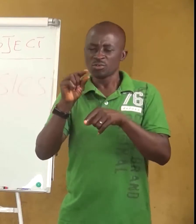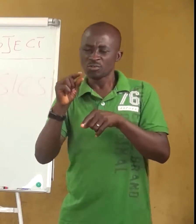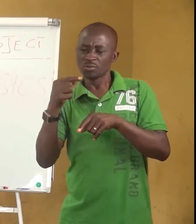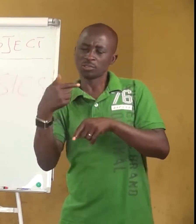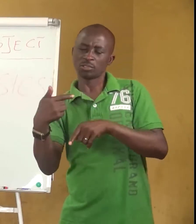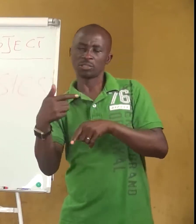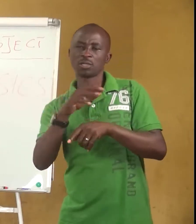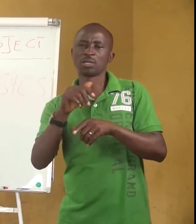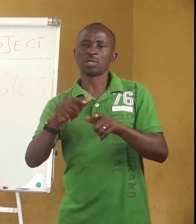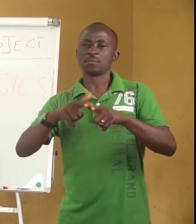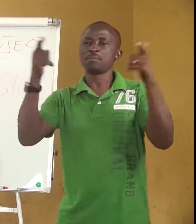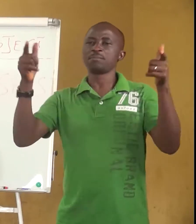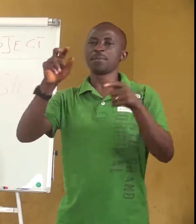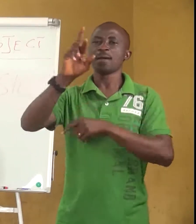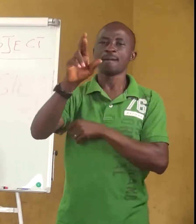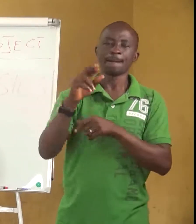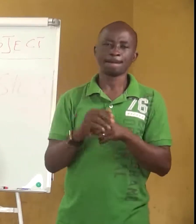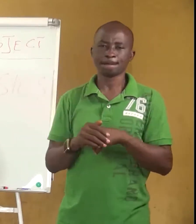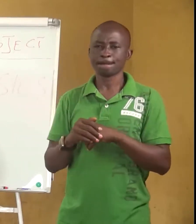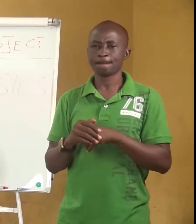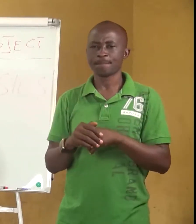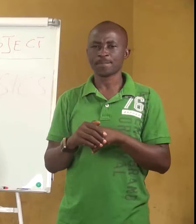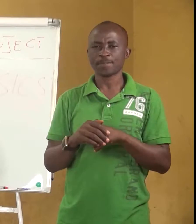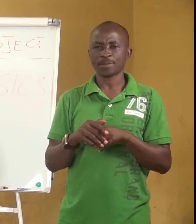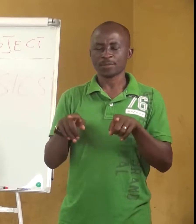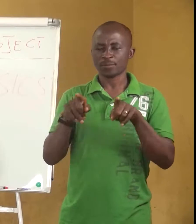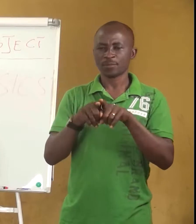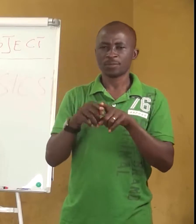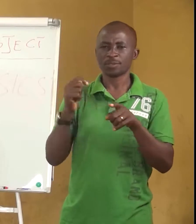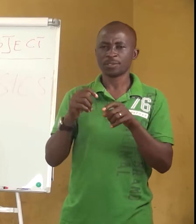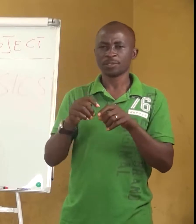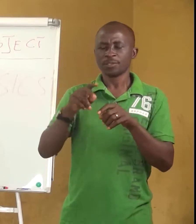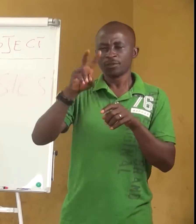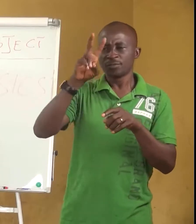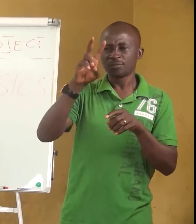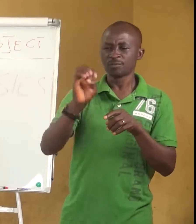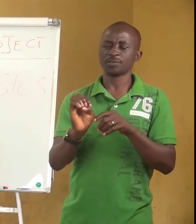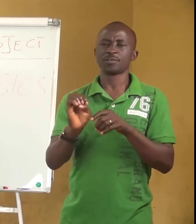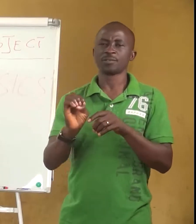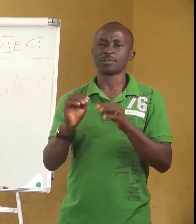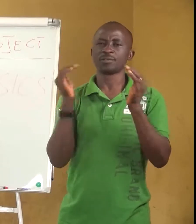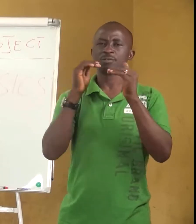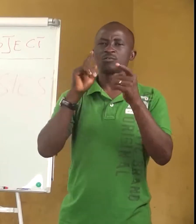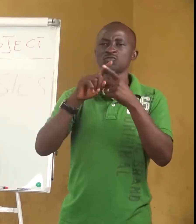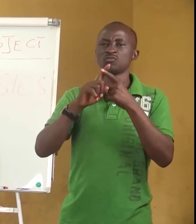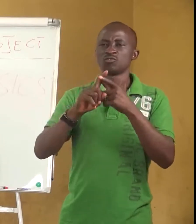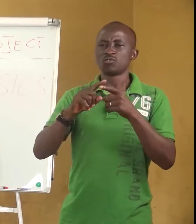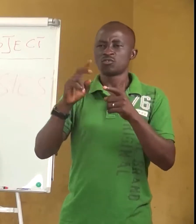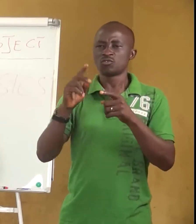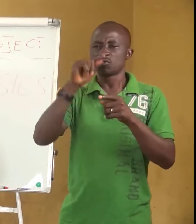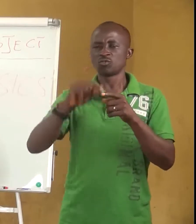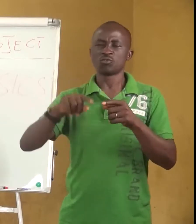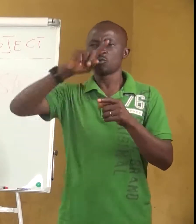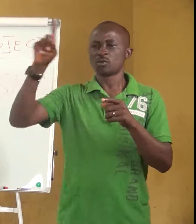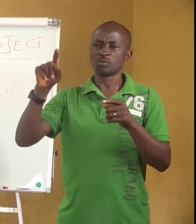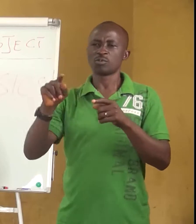and capital R. So, the equation VE equals to square root of